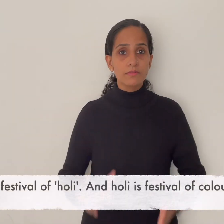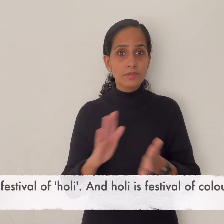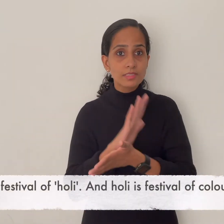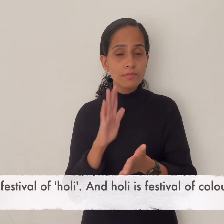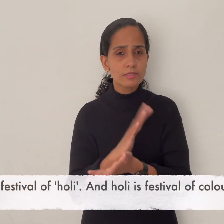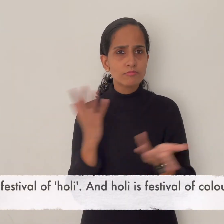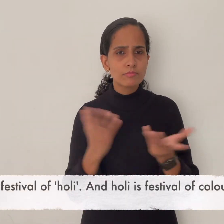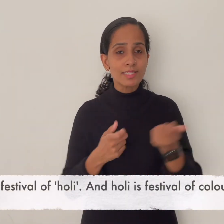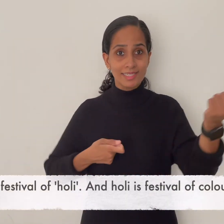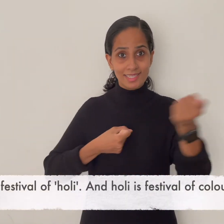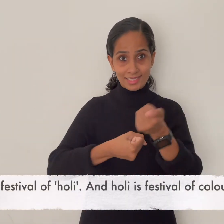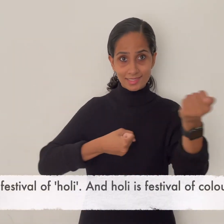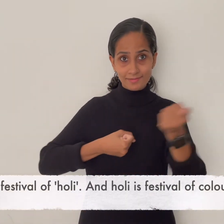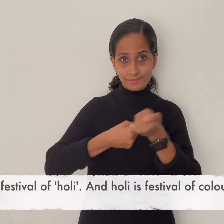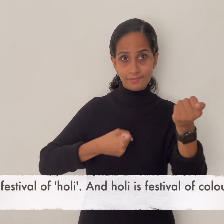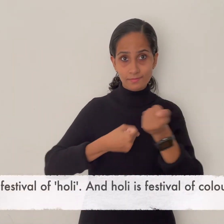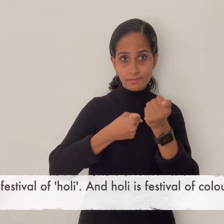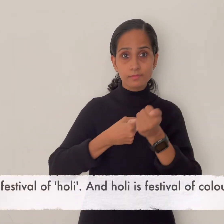Today is the festival of Holi.